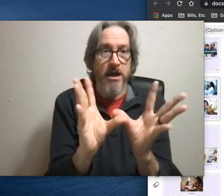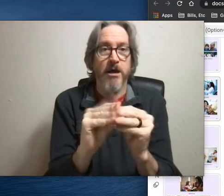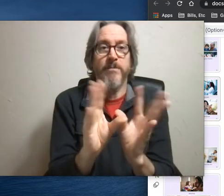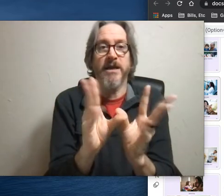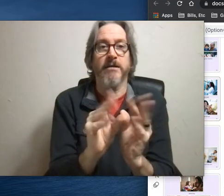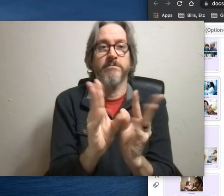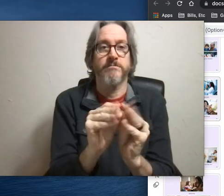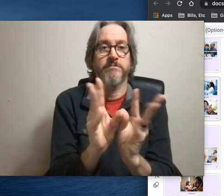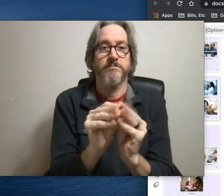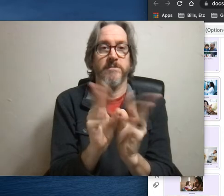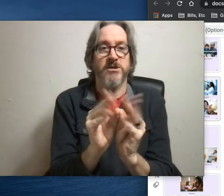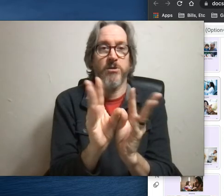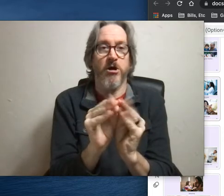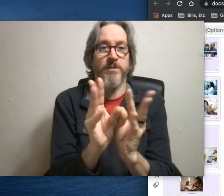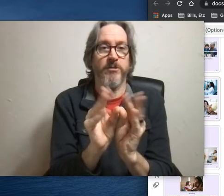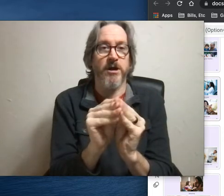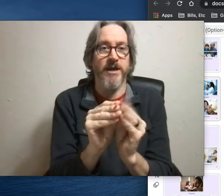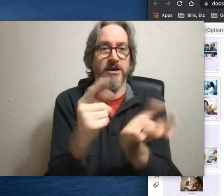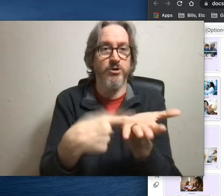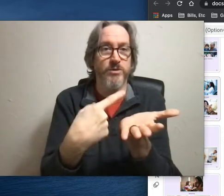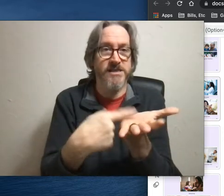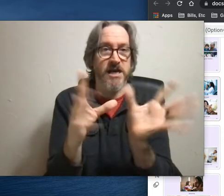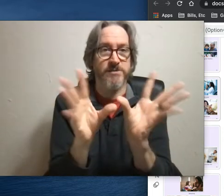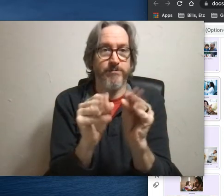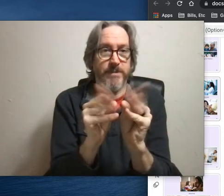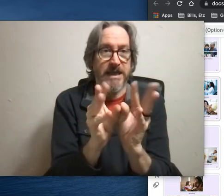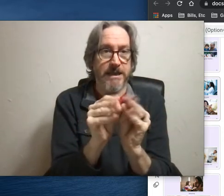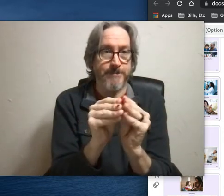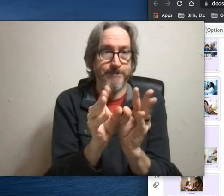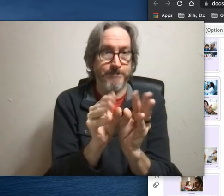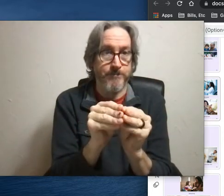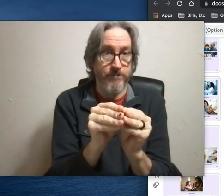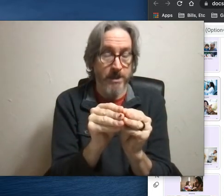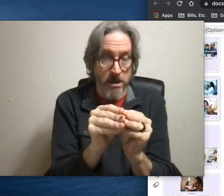at. Meeting. So all the people are coming in to discuss.